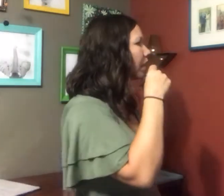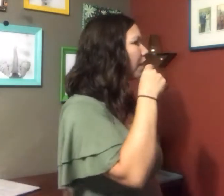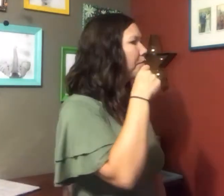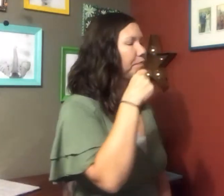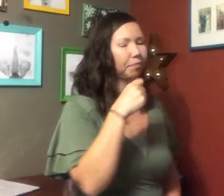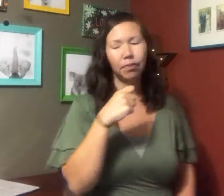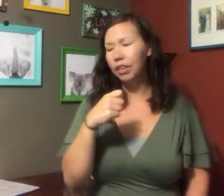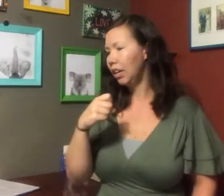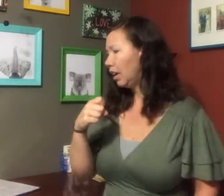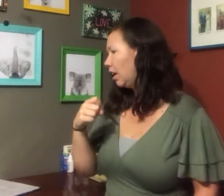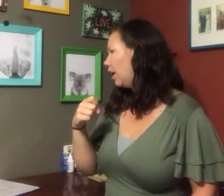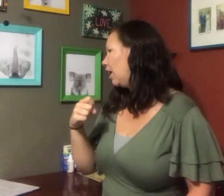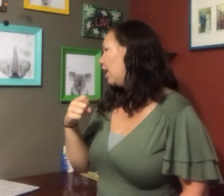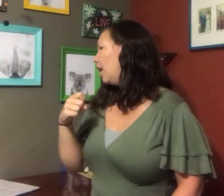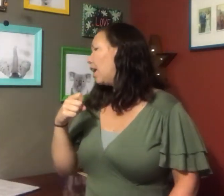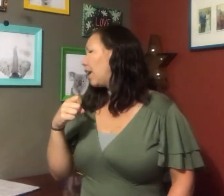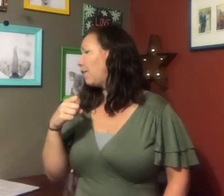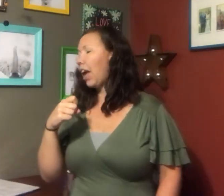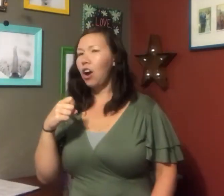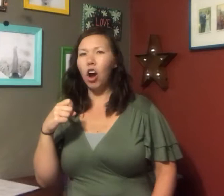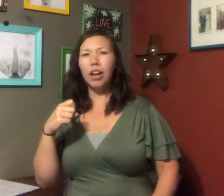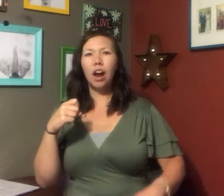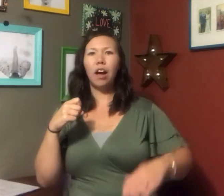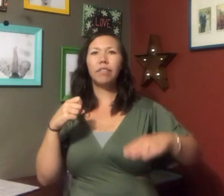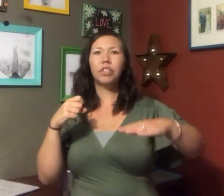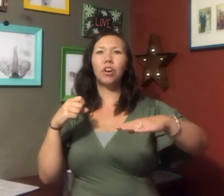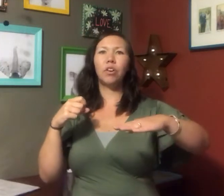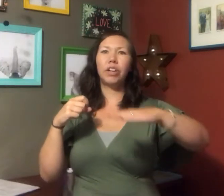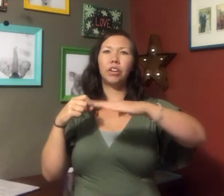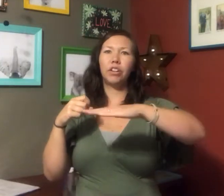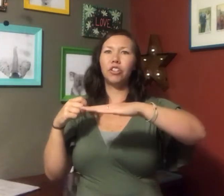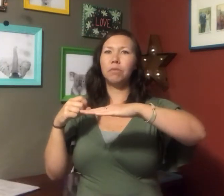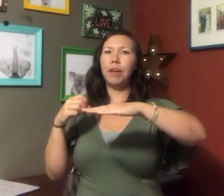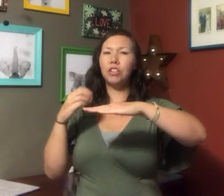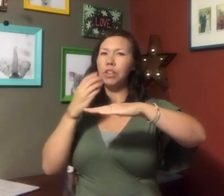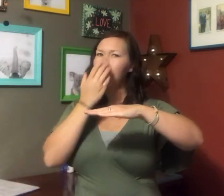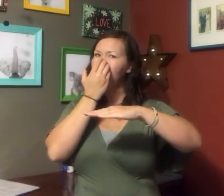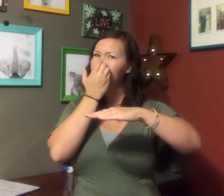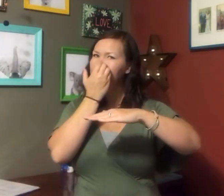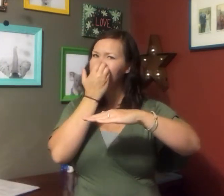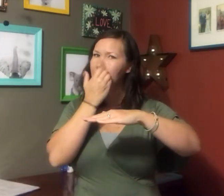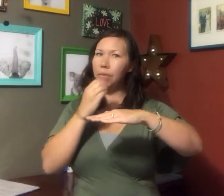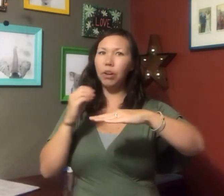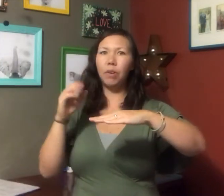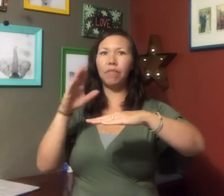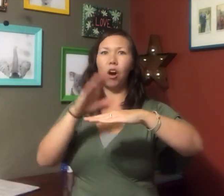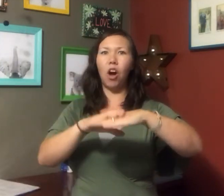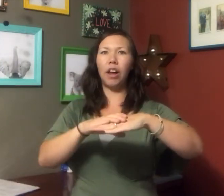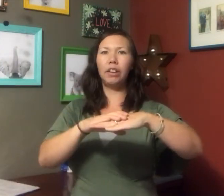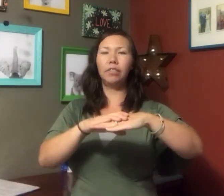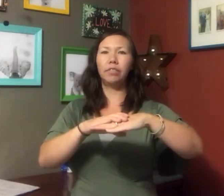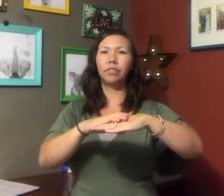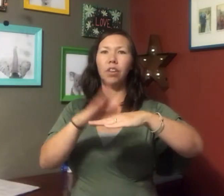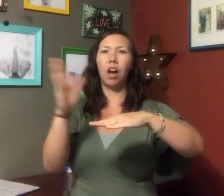Okay. Yeah. And we had on and off. So here, just imagine that your hand is a table. You have on,